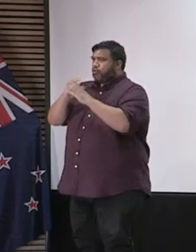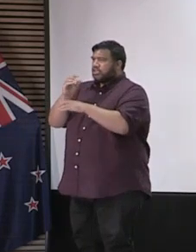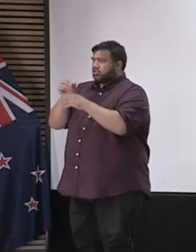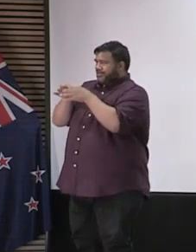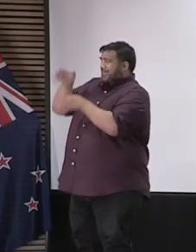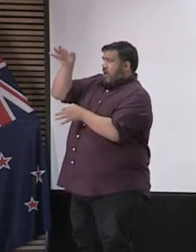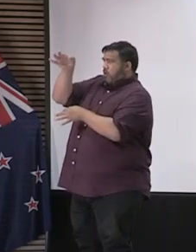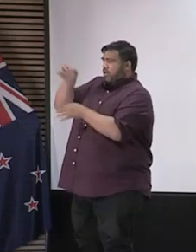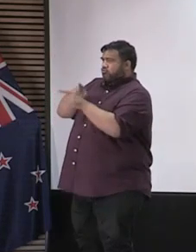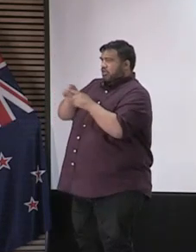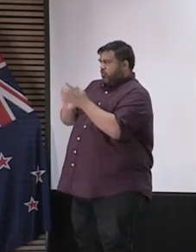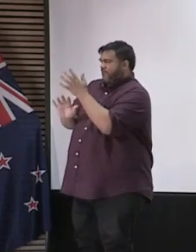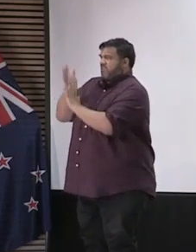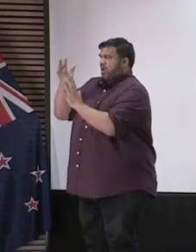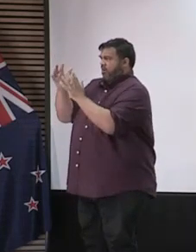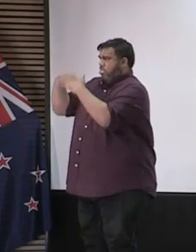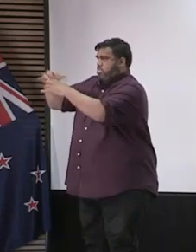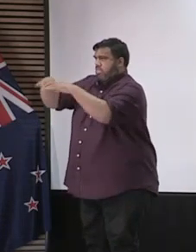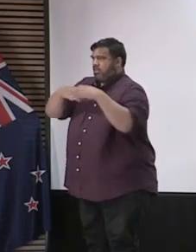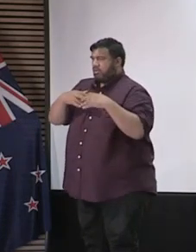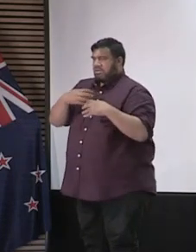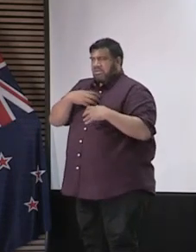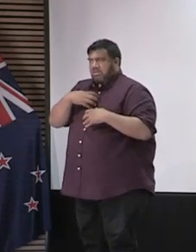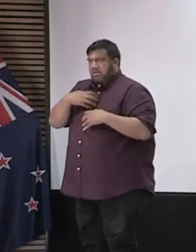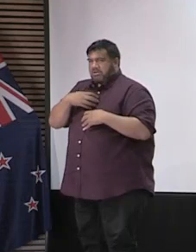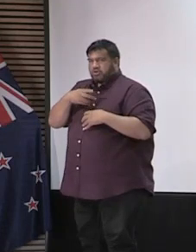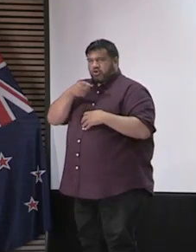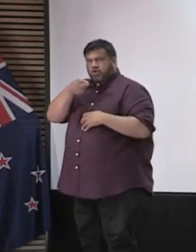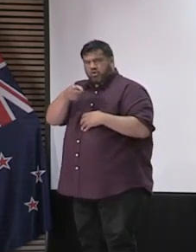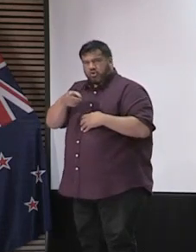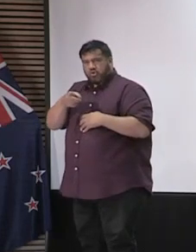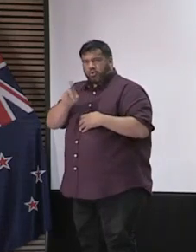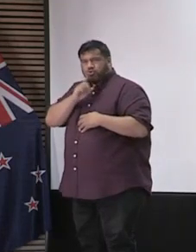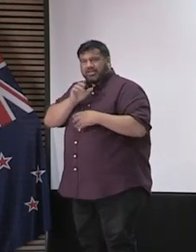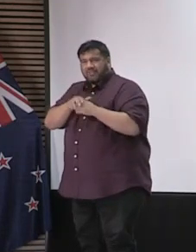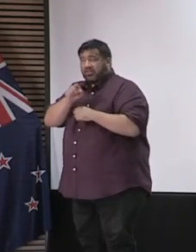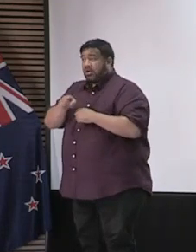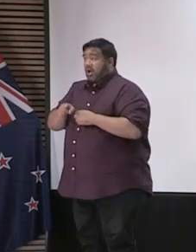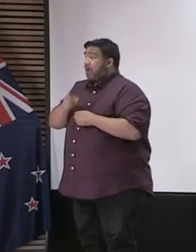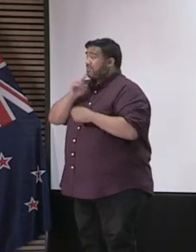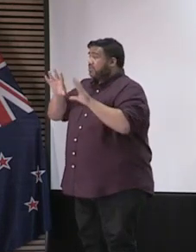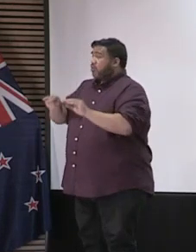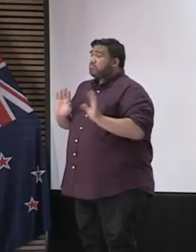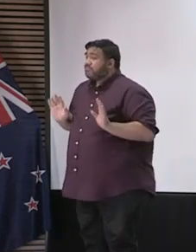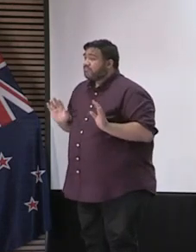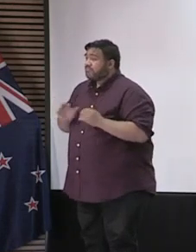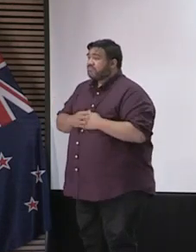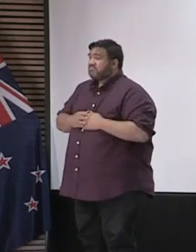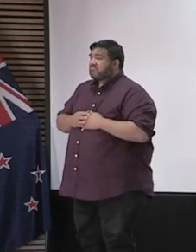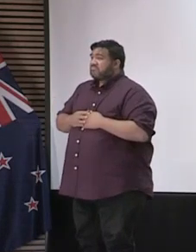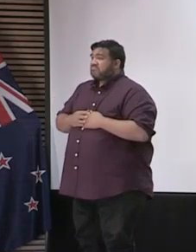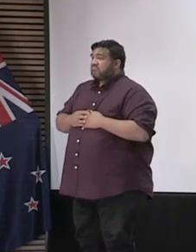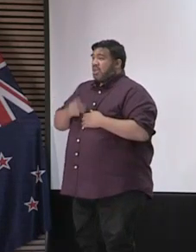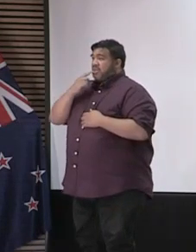What message would you like to send to those who are promulgating that conspiracy theory? Don't. Dr. A question. Maybe I'll just leave it to the